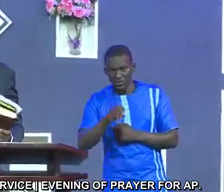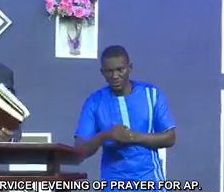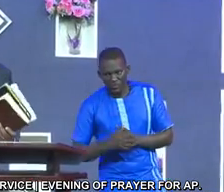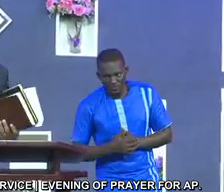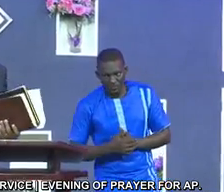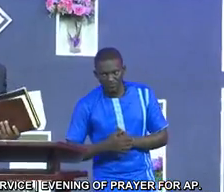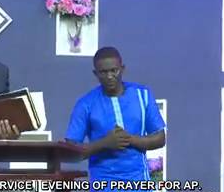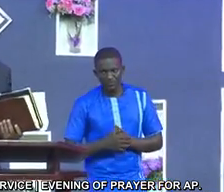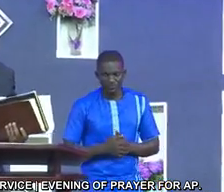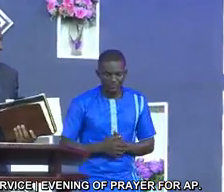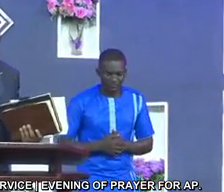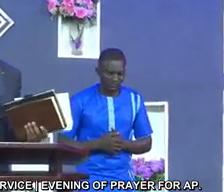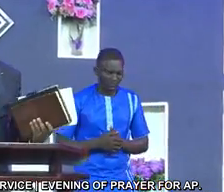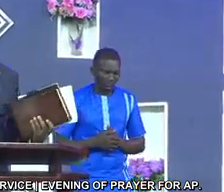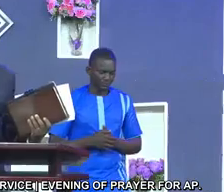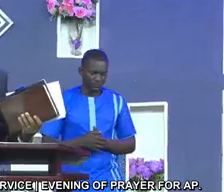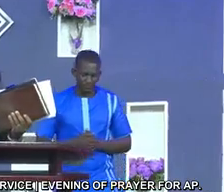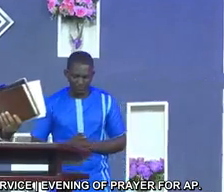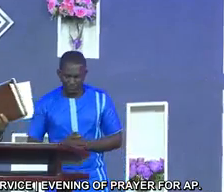Ntono.